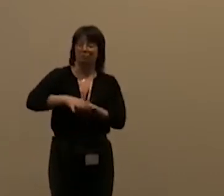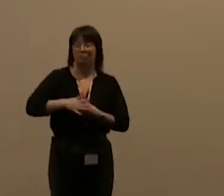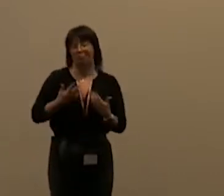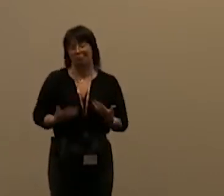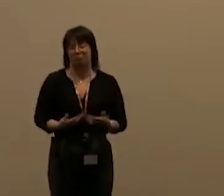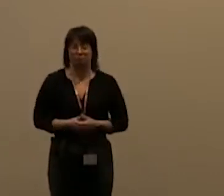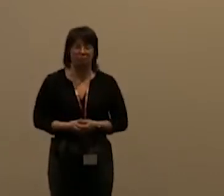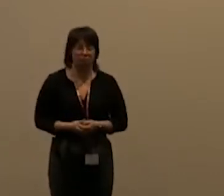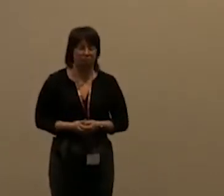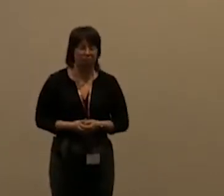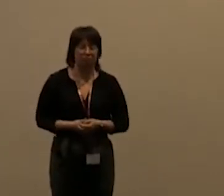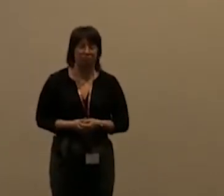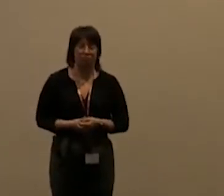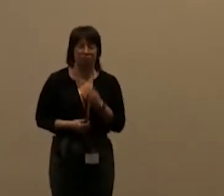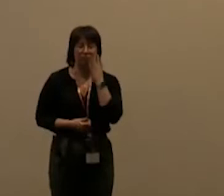that I mentioned.